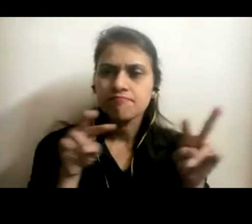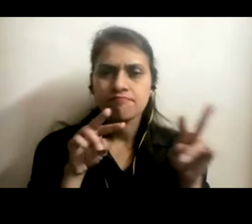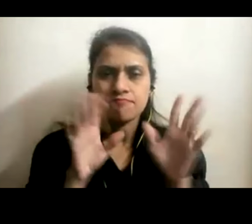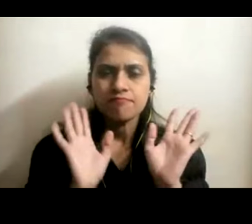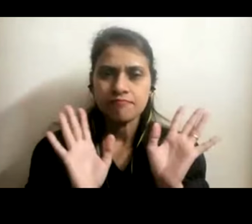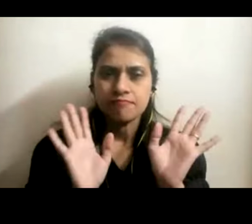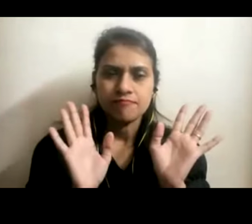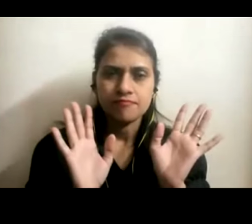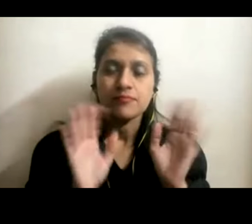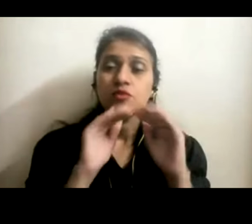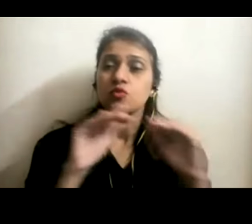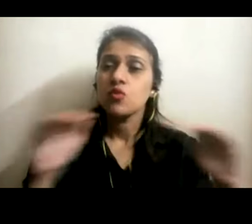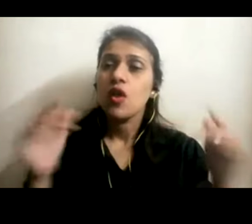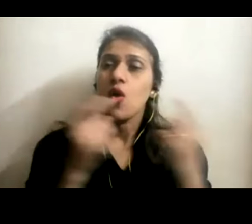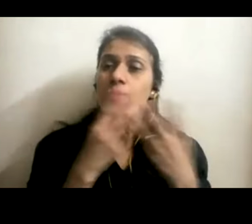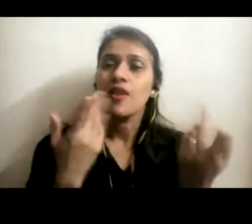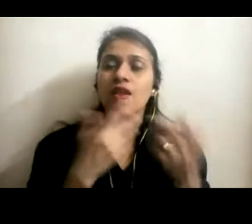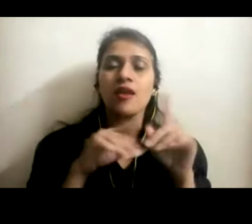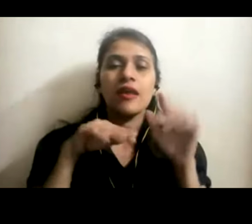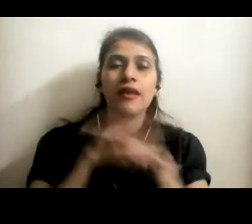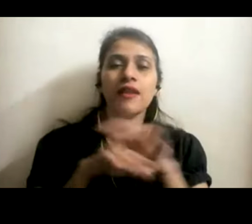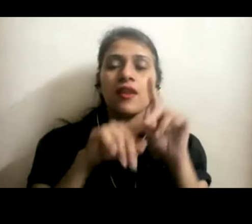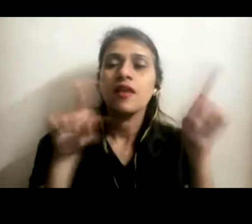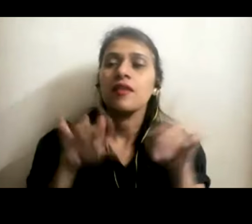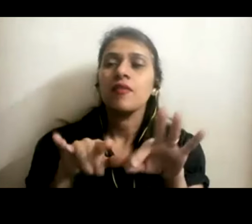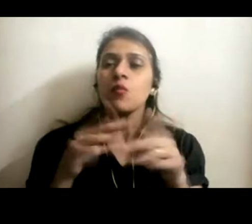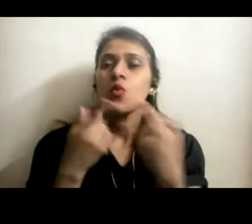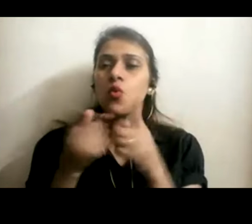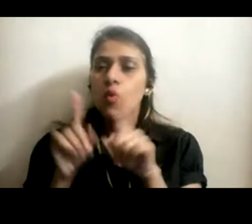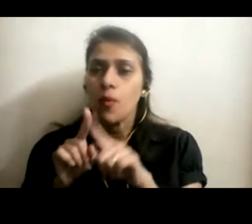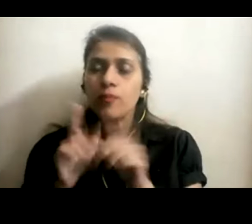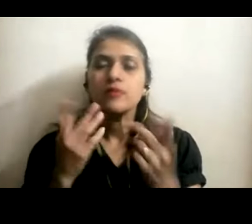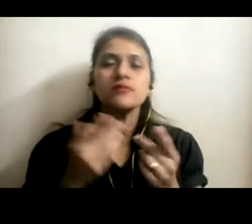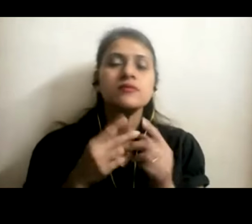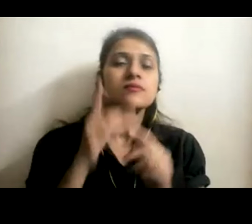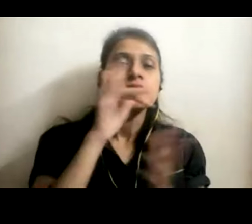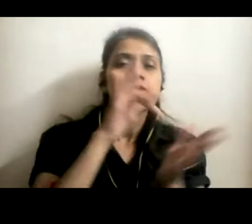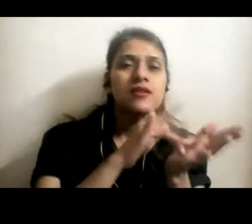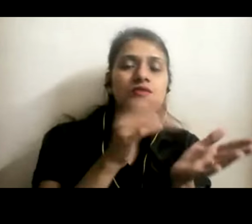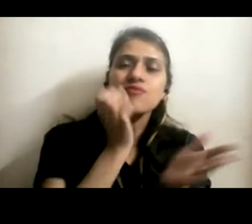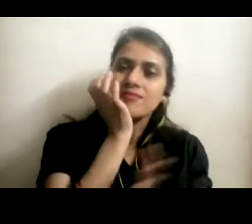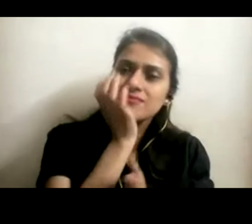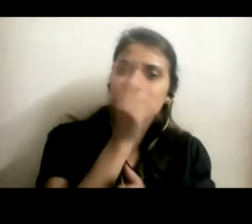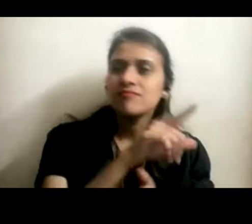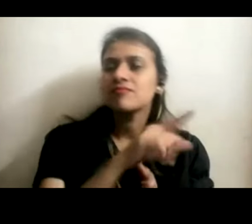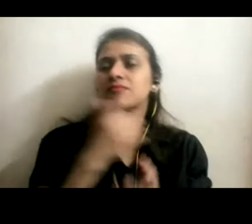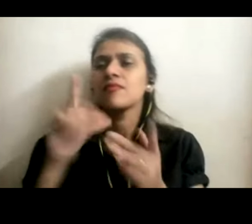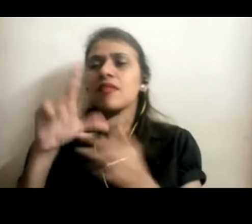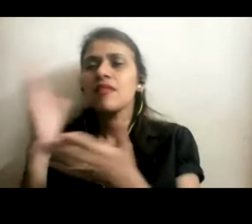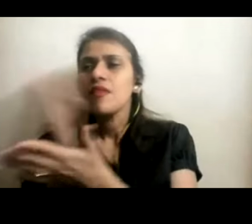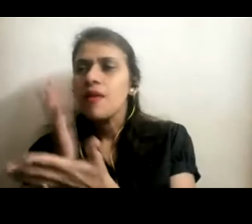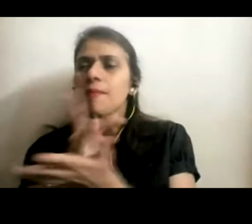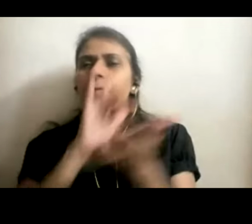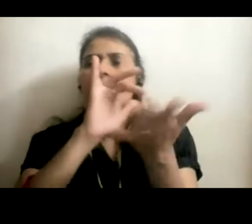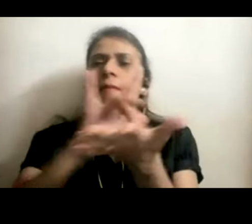how many students are there in the computer room, how many students are there in the maybe a different sitting area, what are the students